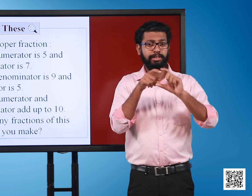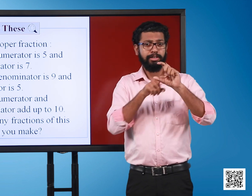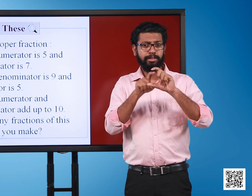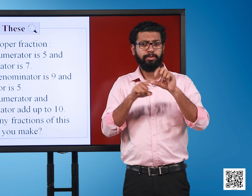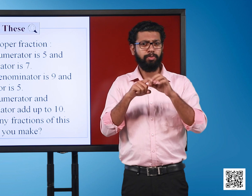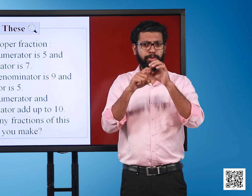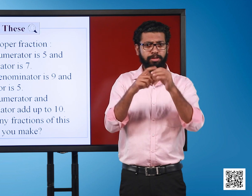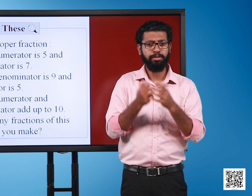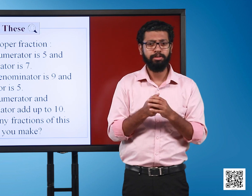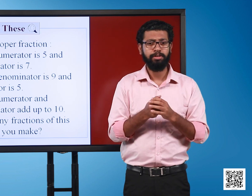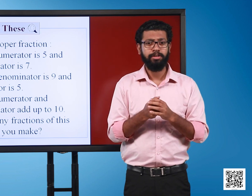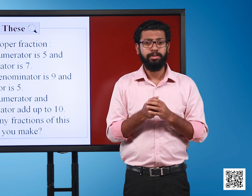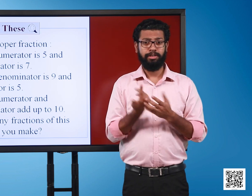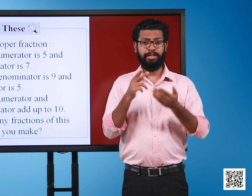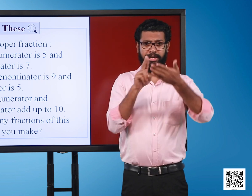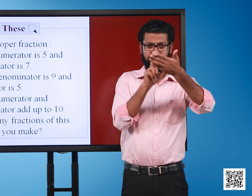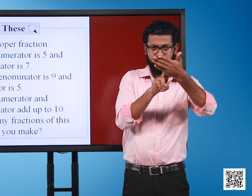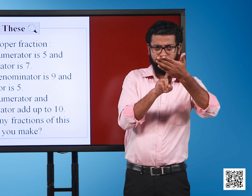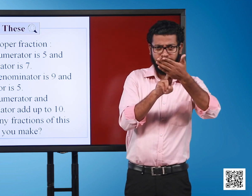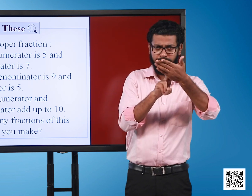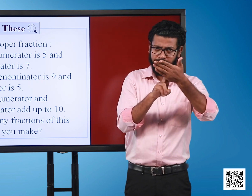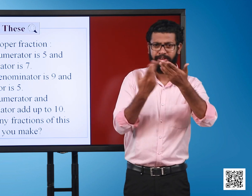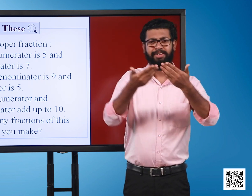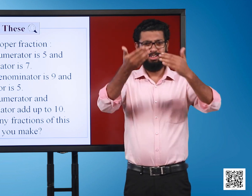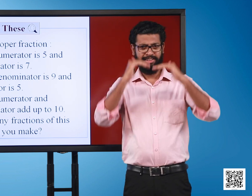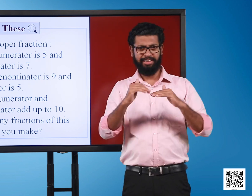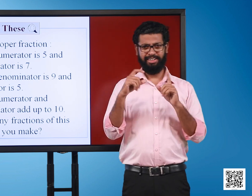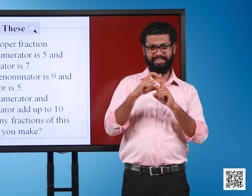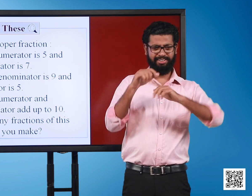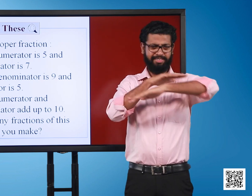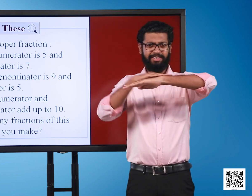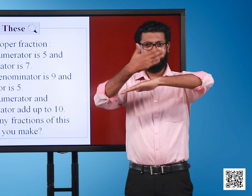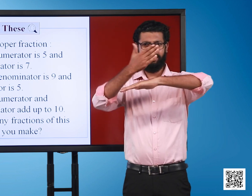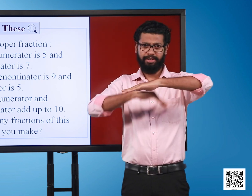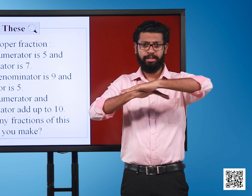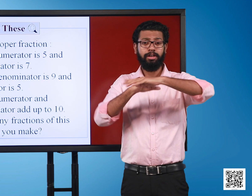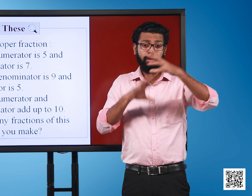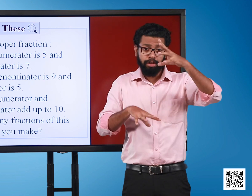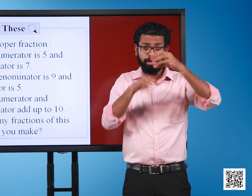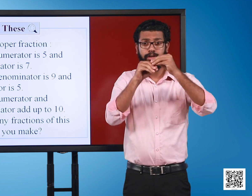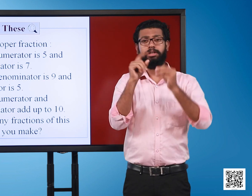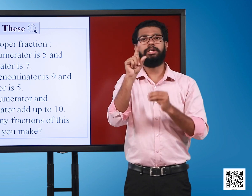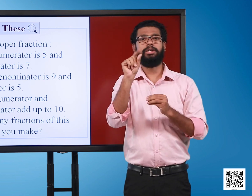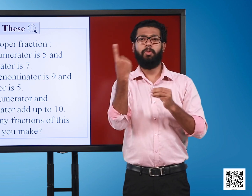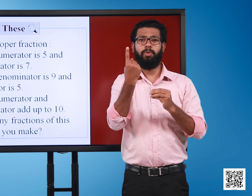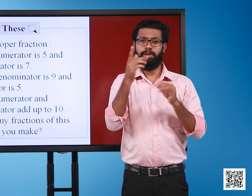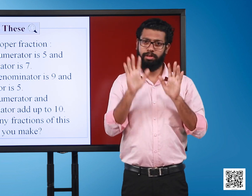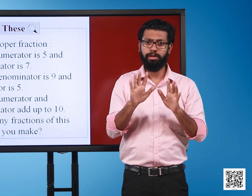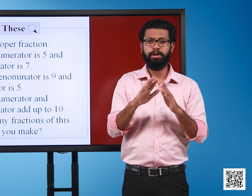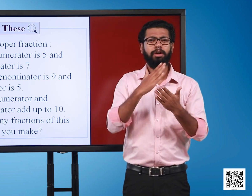C, whose numerator and denominator add up to 10. How many fractions of this kind can